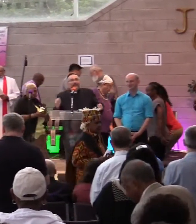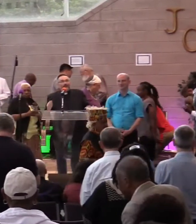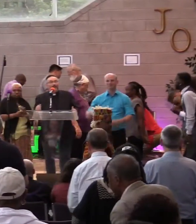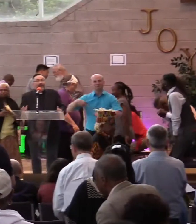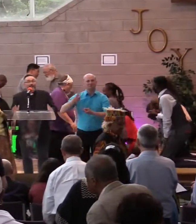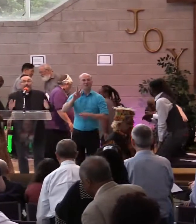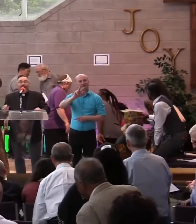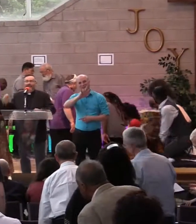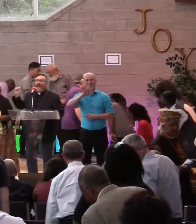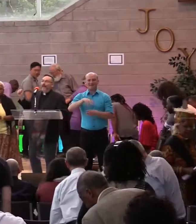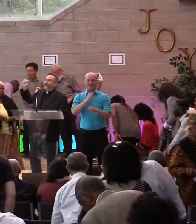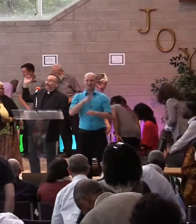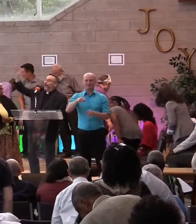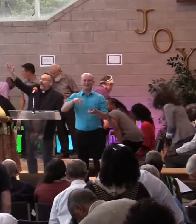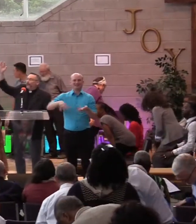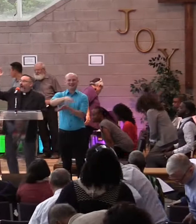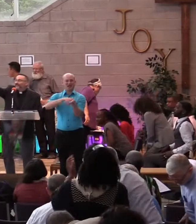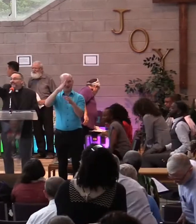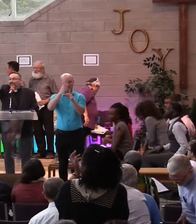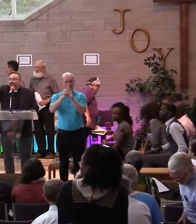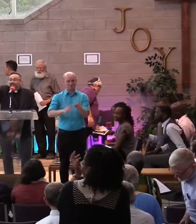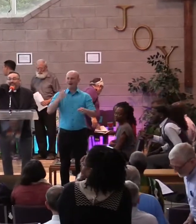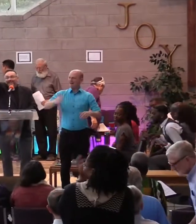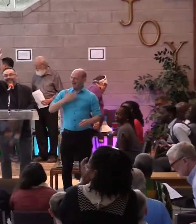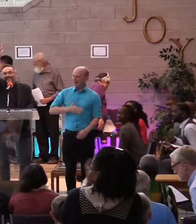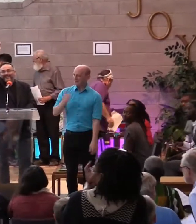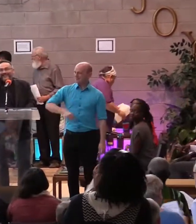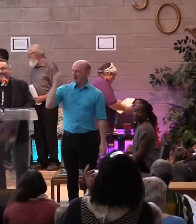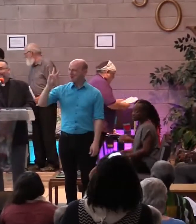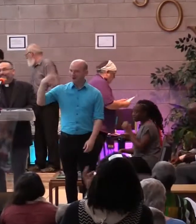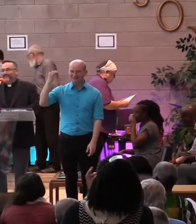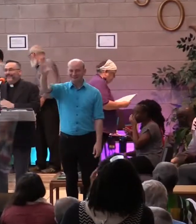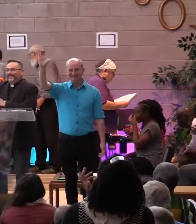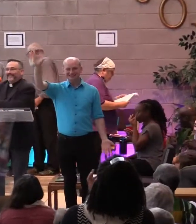35 years of interfaith pride. Happy Pride, Washington, D.C.